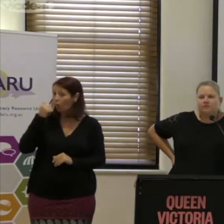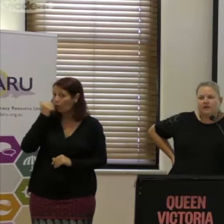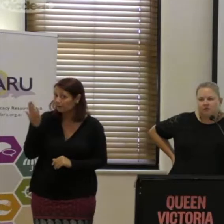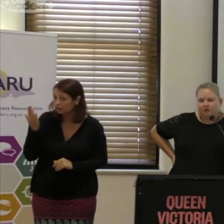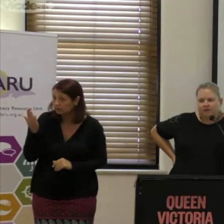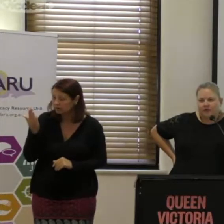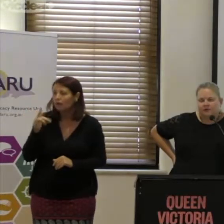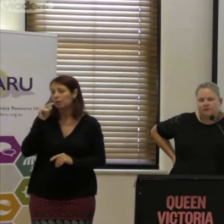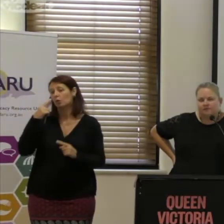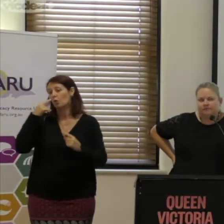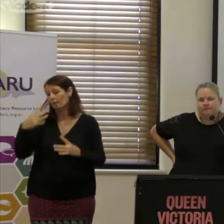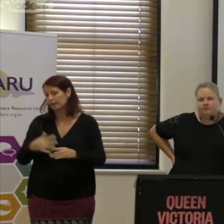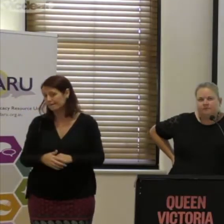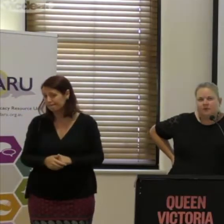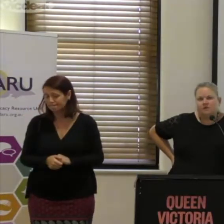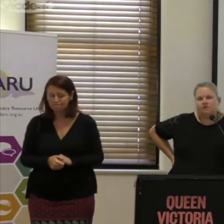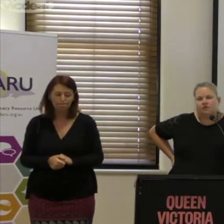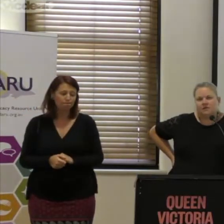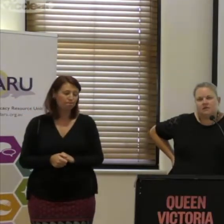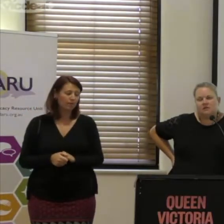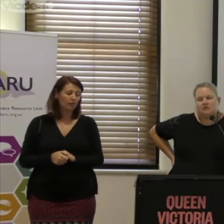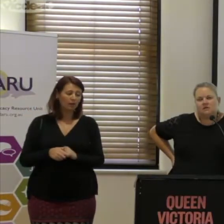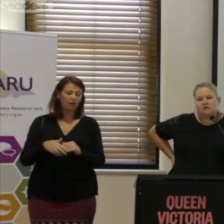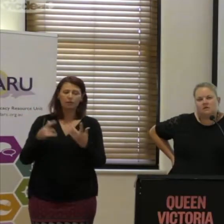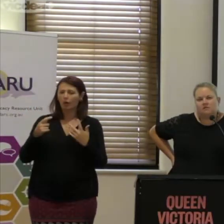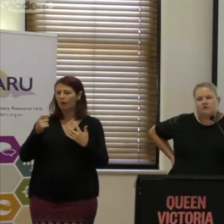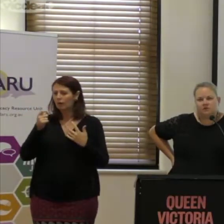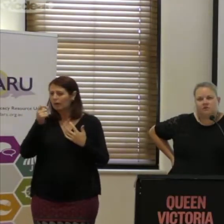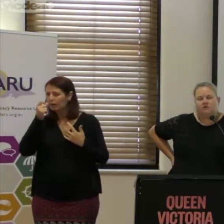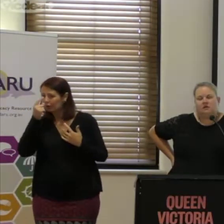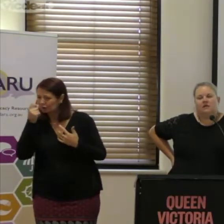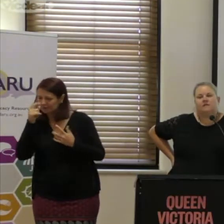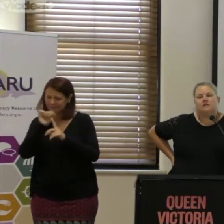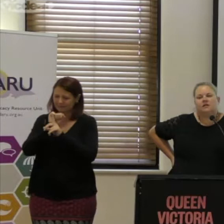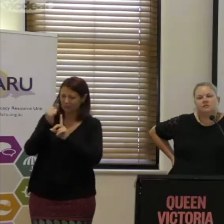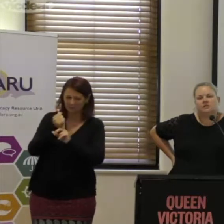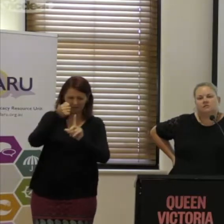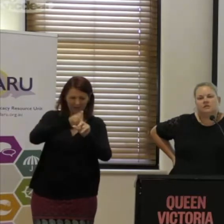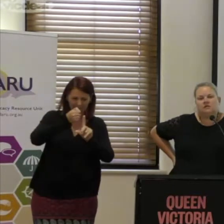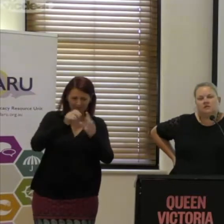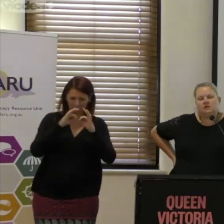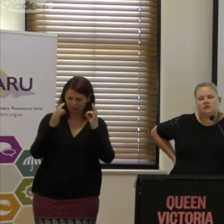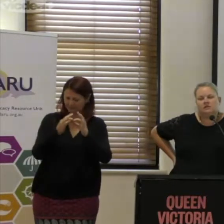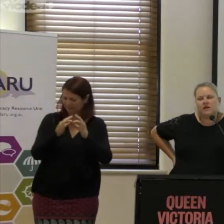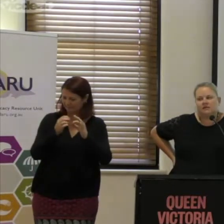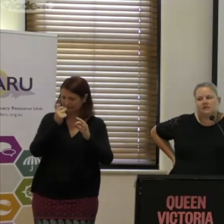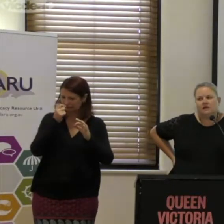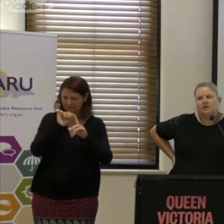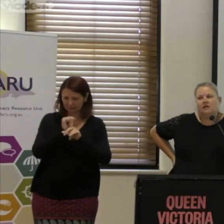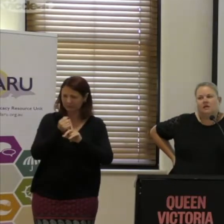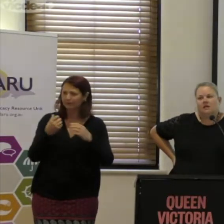case, but it's often the case. So the tricky position that advocacy agencies are in is